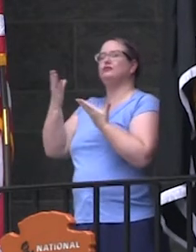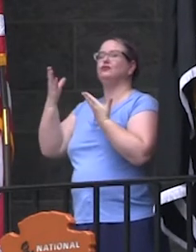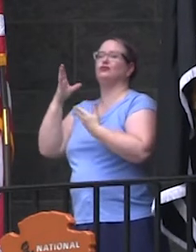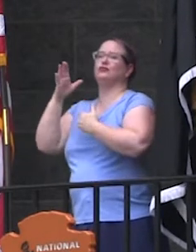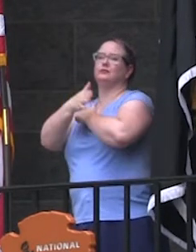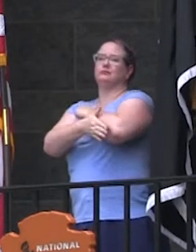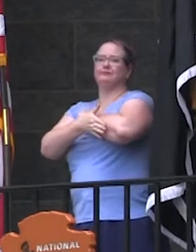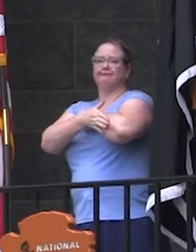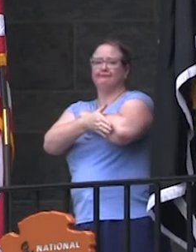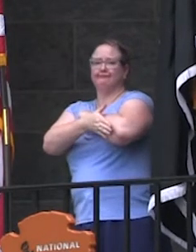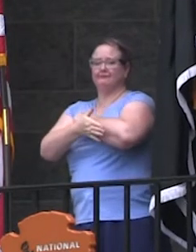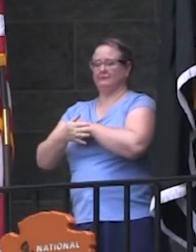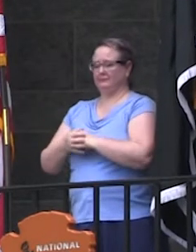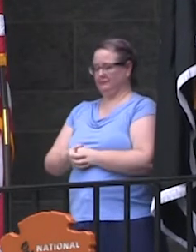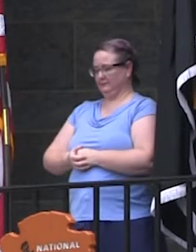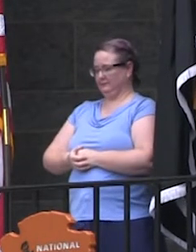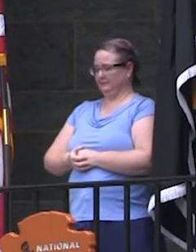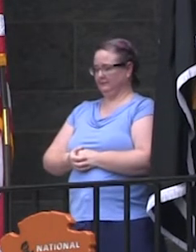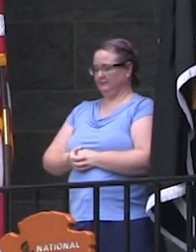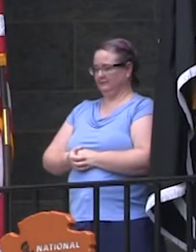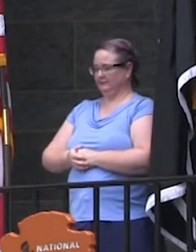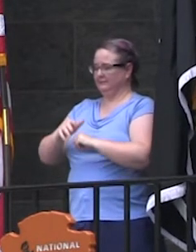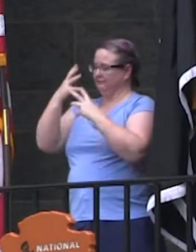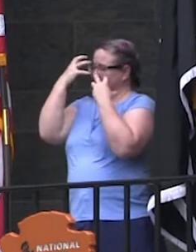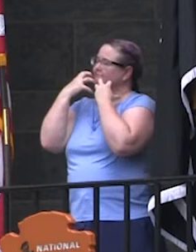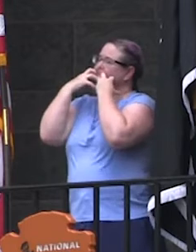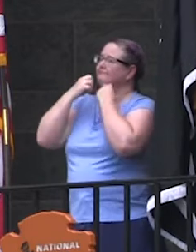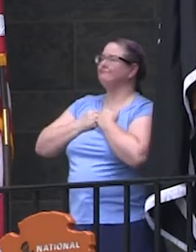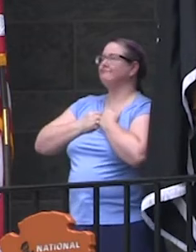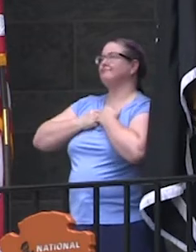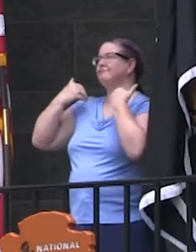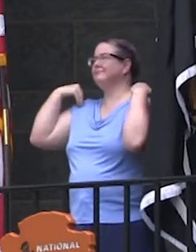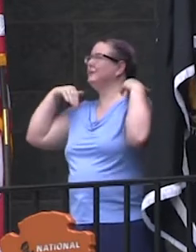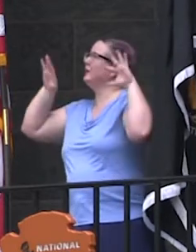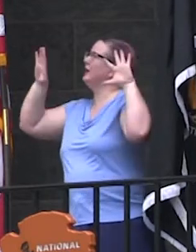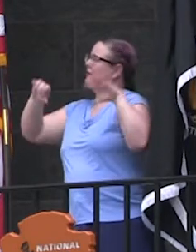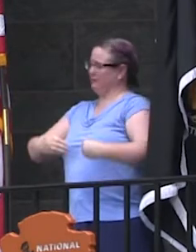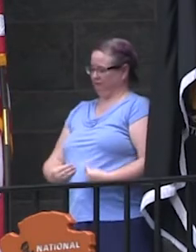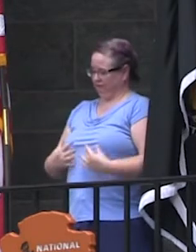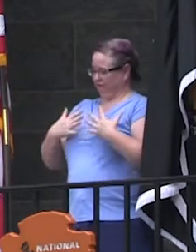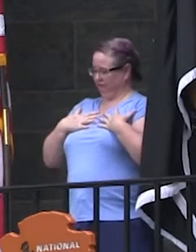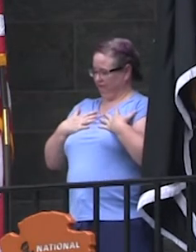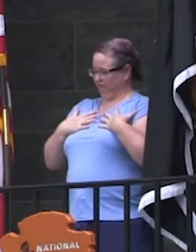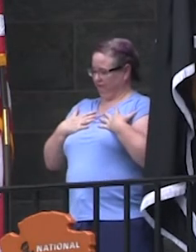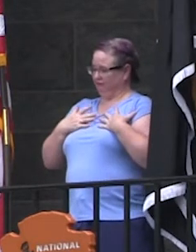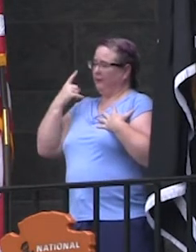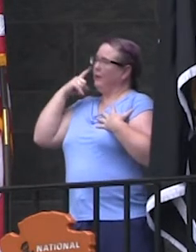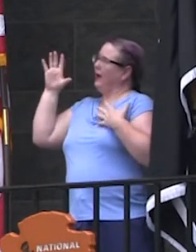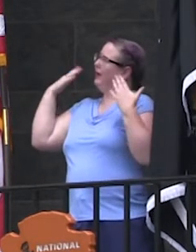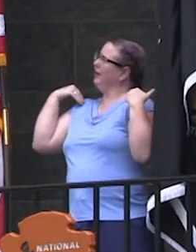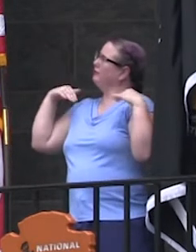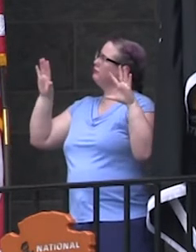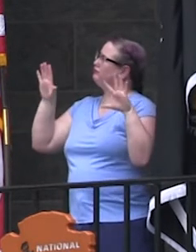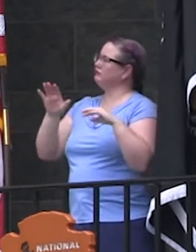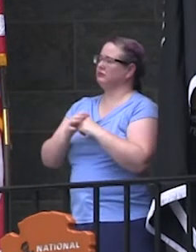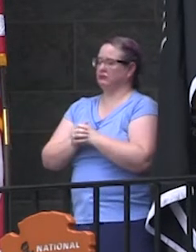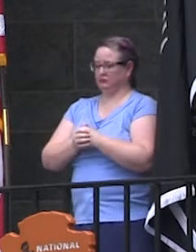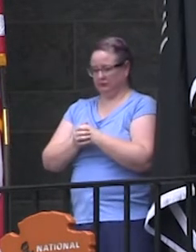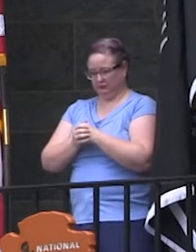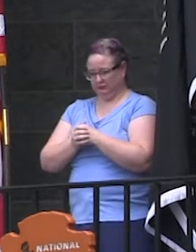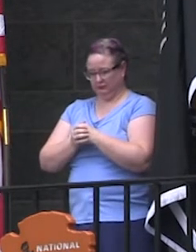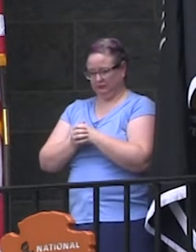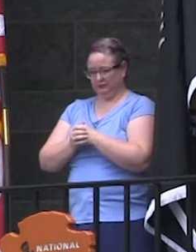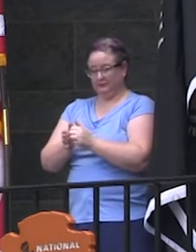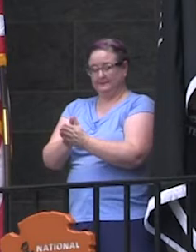country. We remember their sacrifice and are inspired by their examples. We pray that